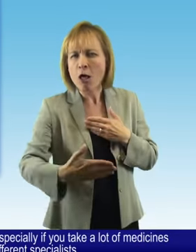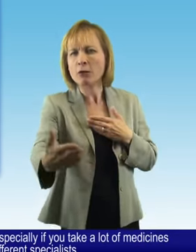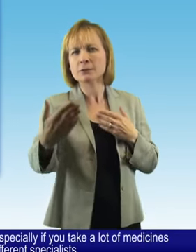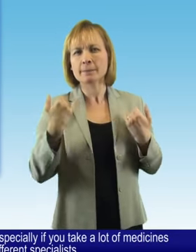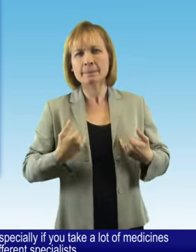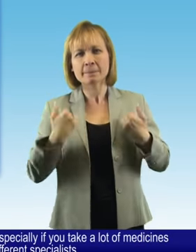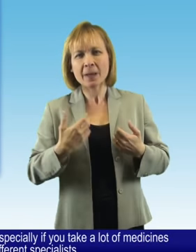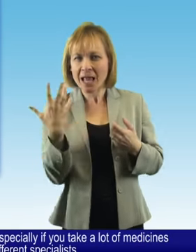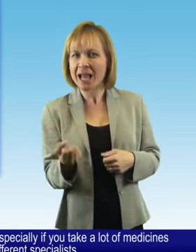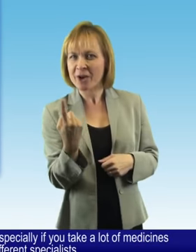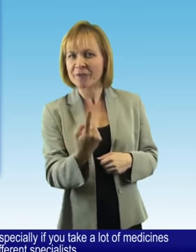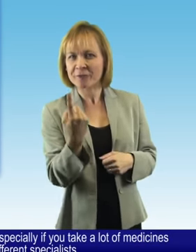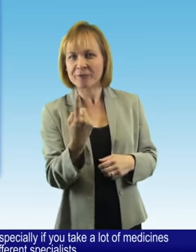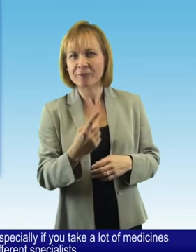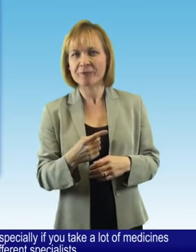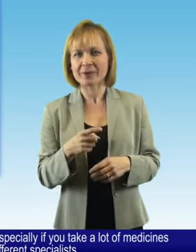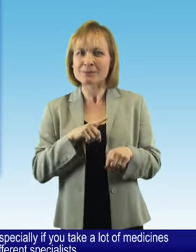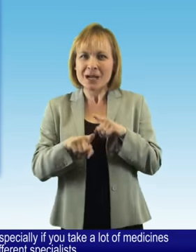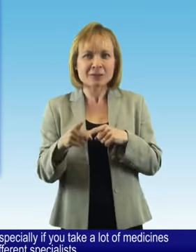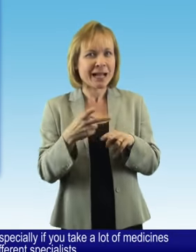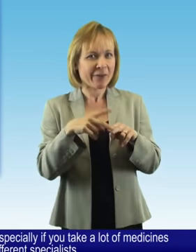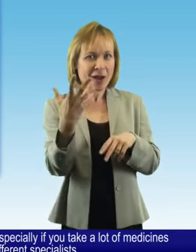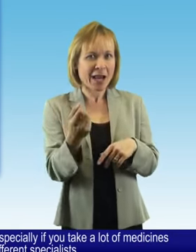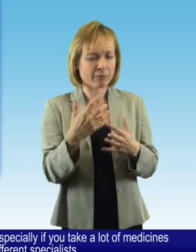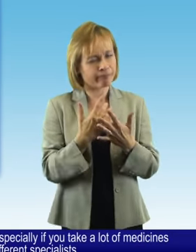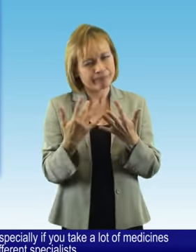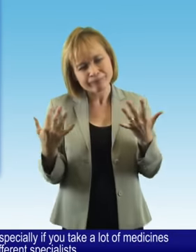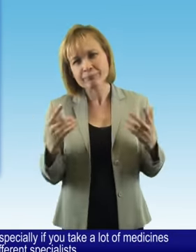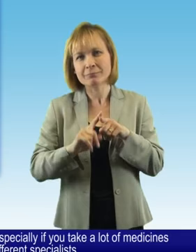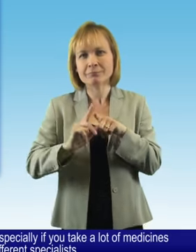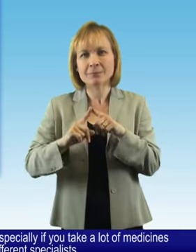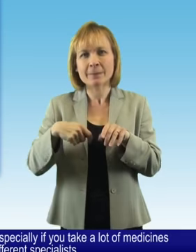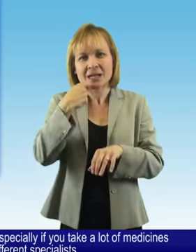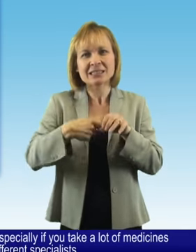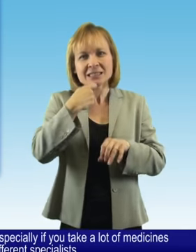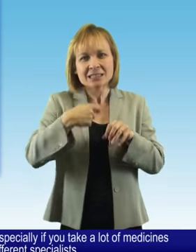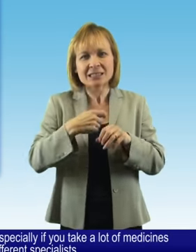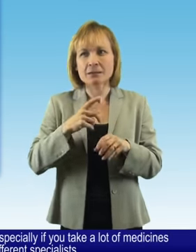have a long-term condition, especially if you take a lot of medicines and see different specialists.